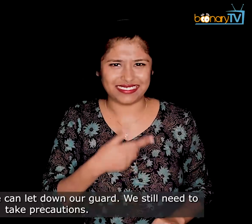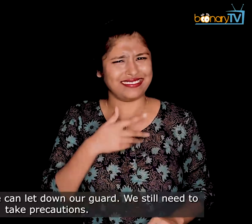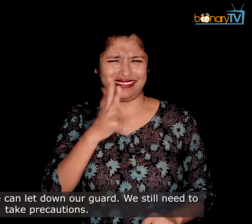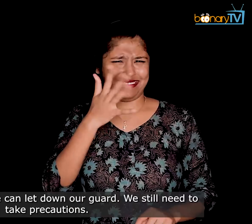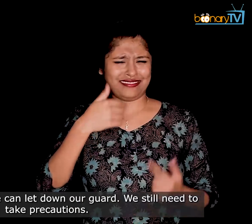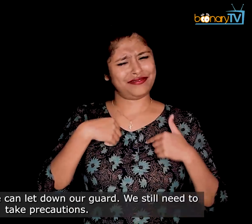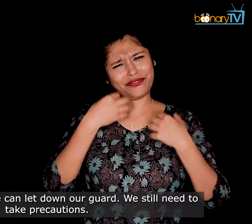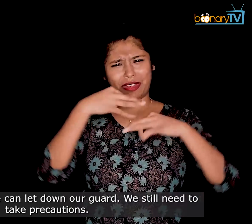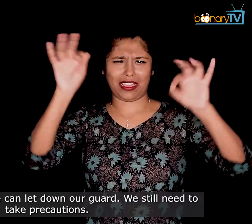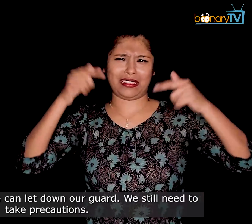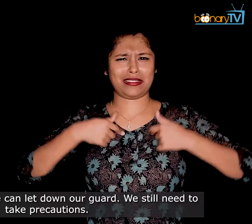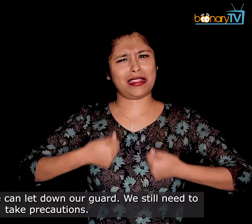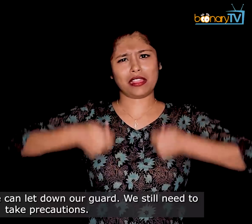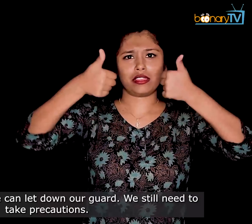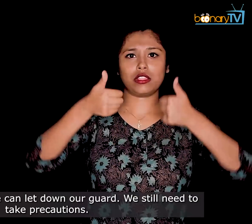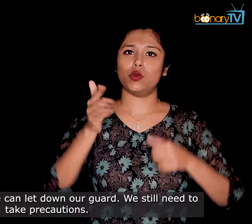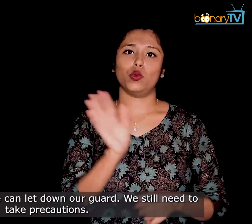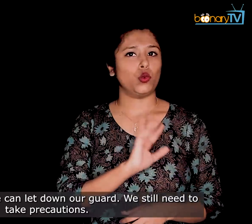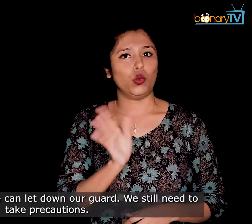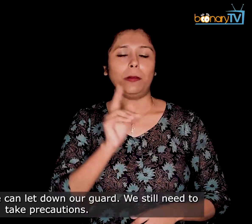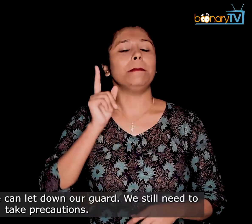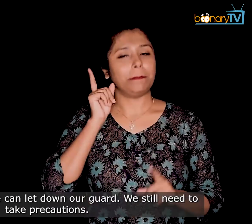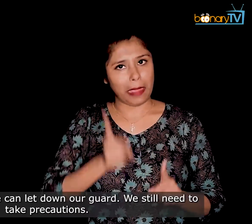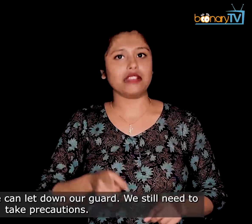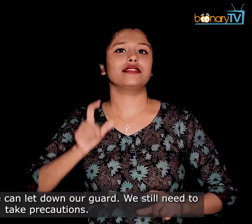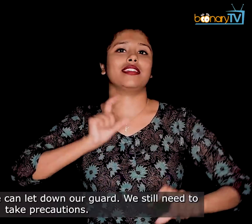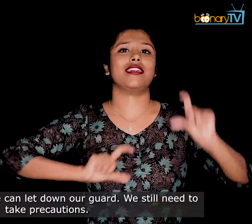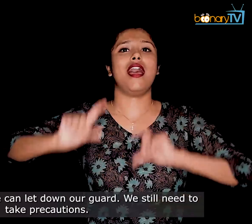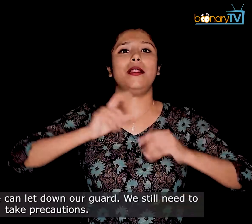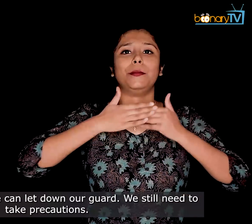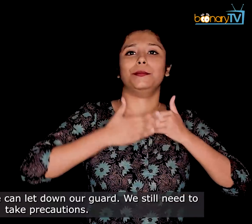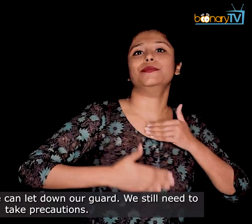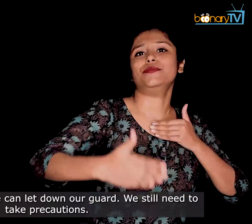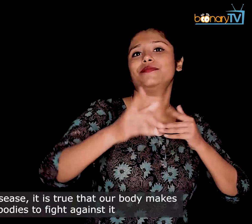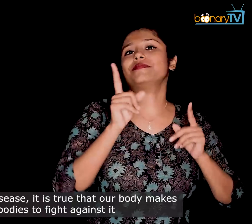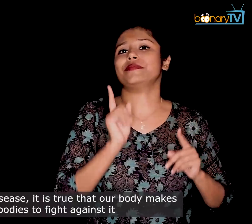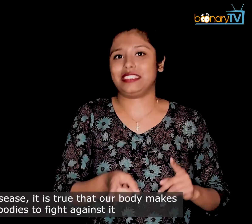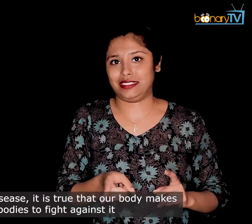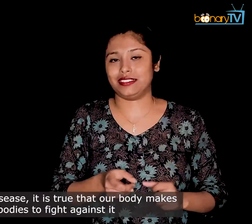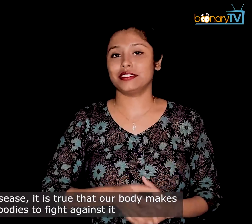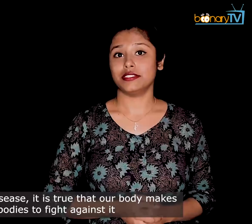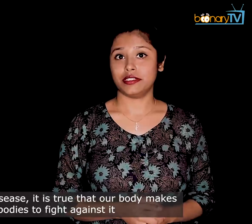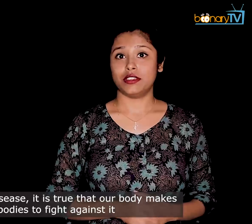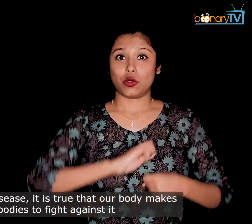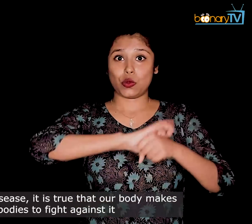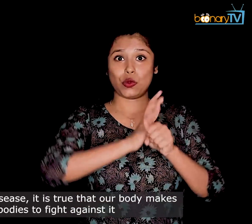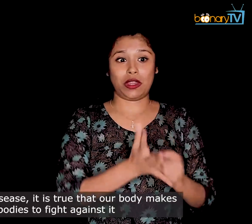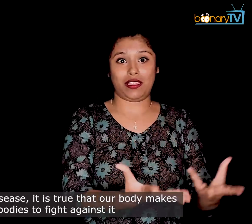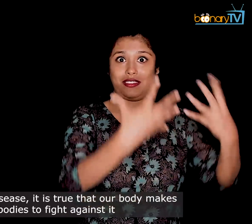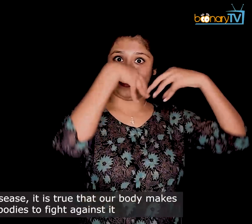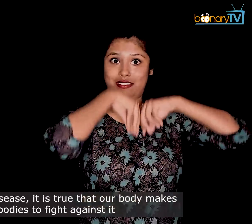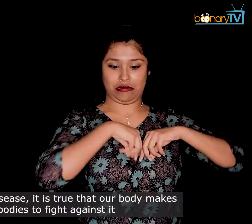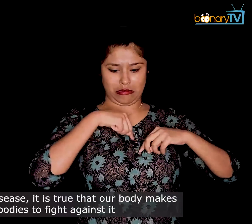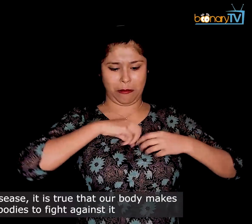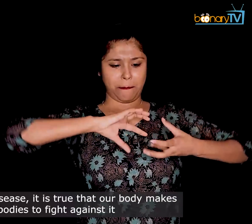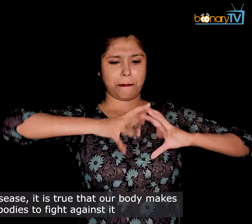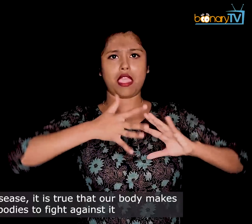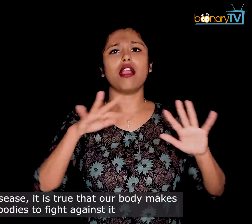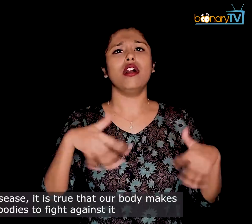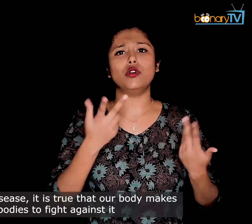our guard we still need to take precautions once we get a disease it is true that our body